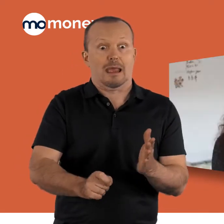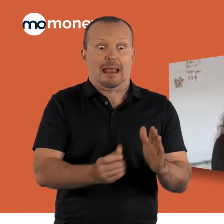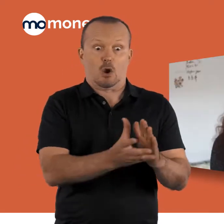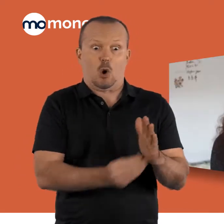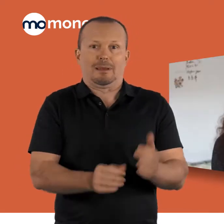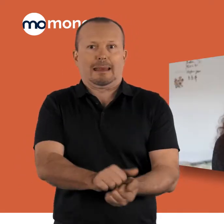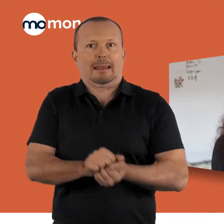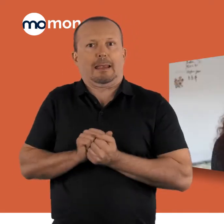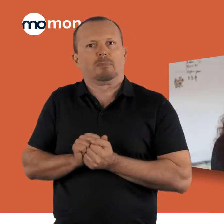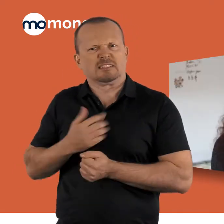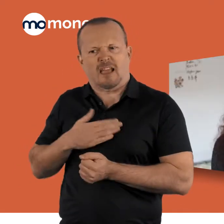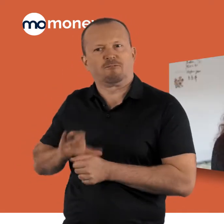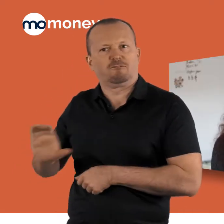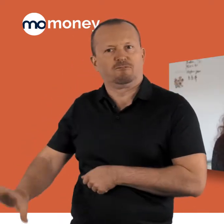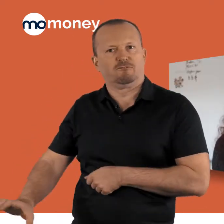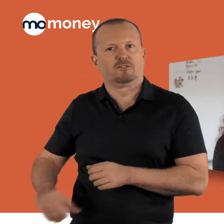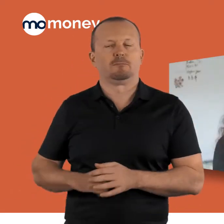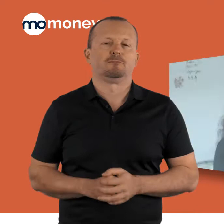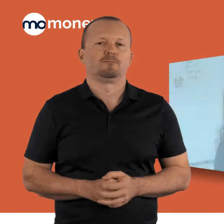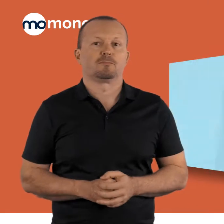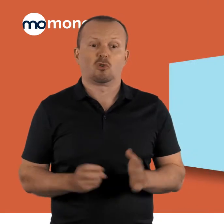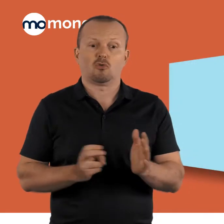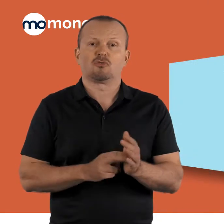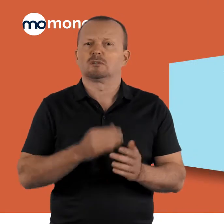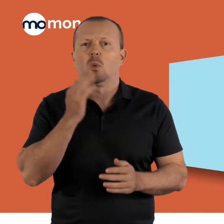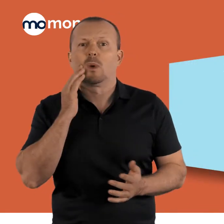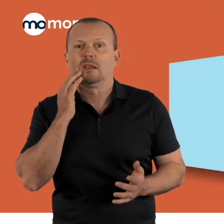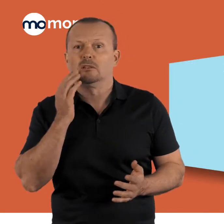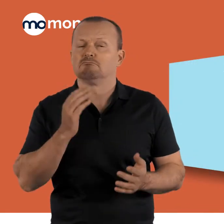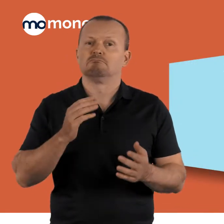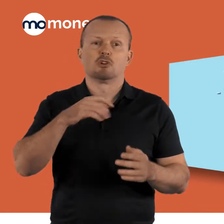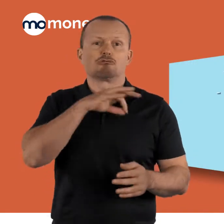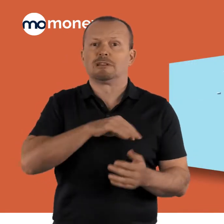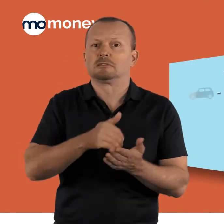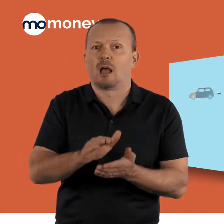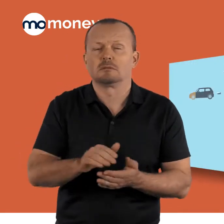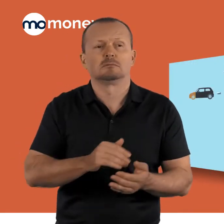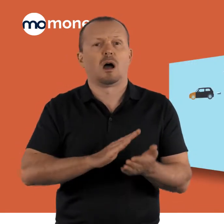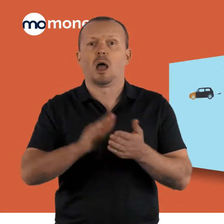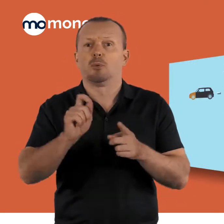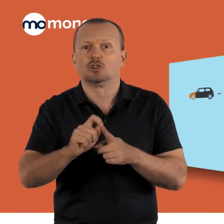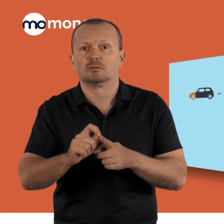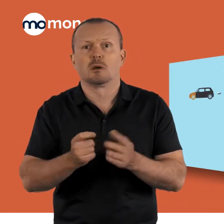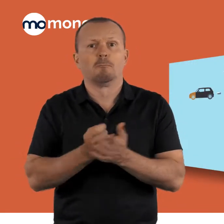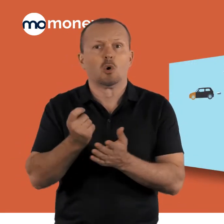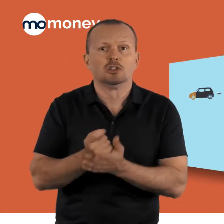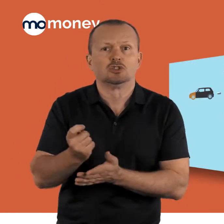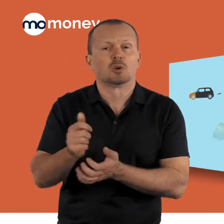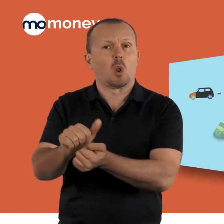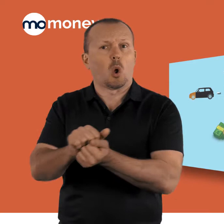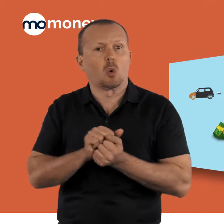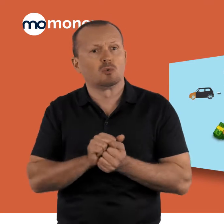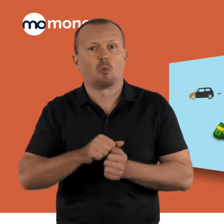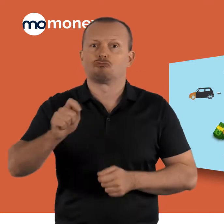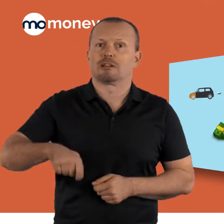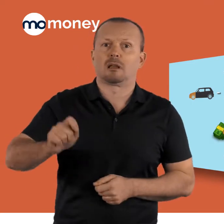safe. Some examples of where credit contracts will be used are credit sales, hire purchases, mortgages, loans,